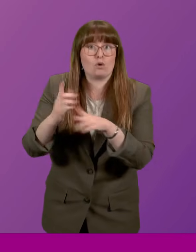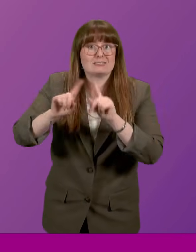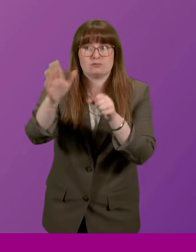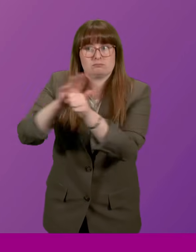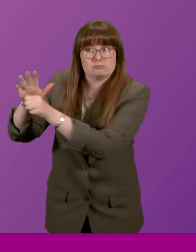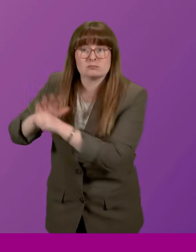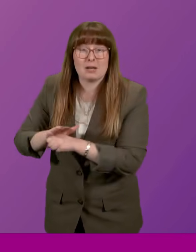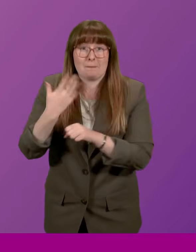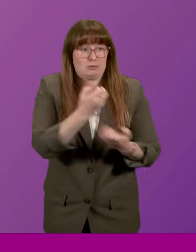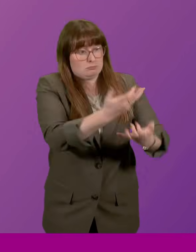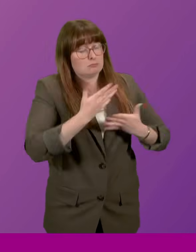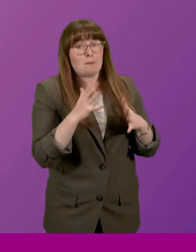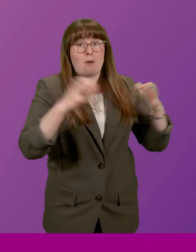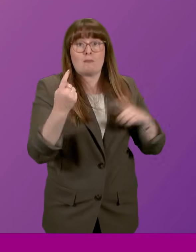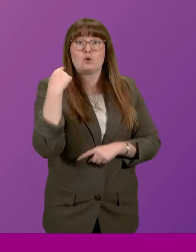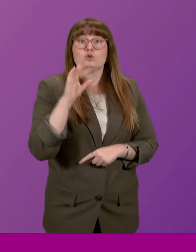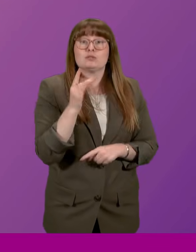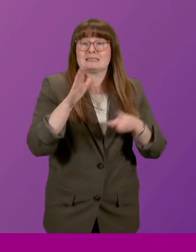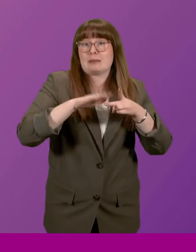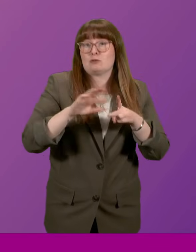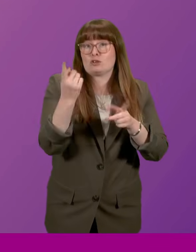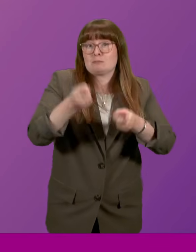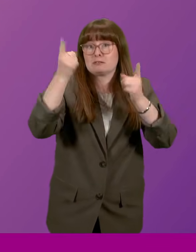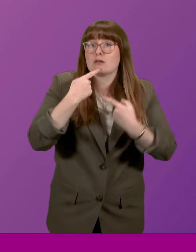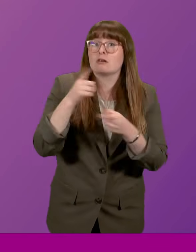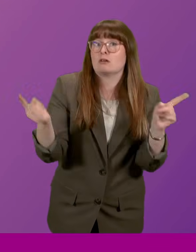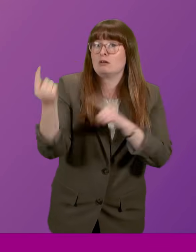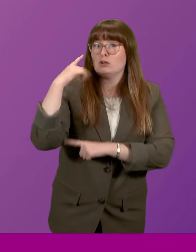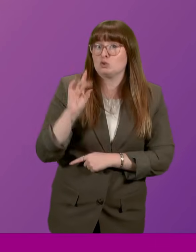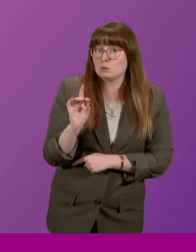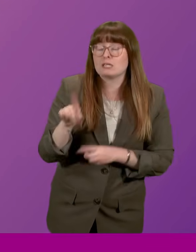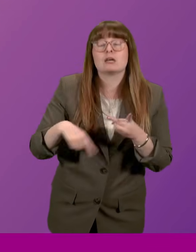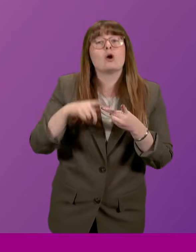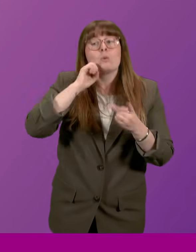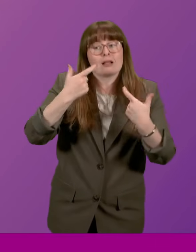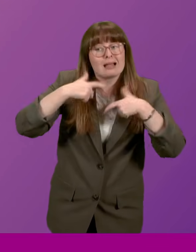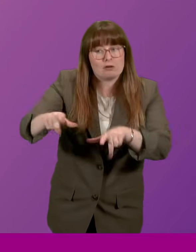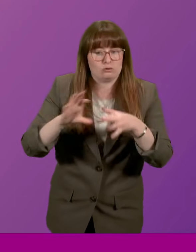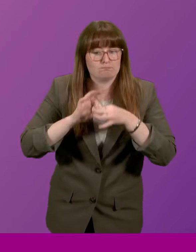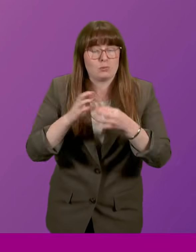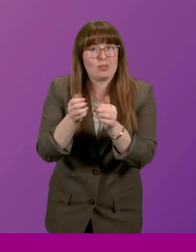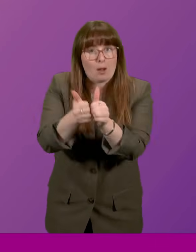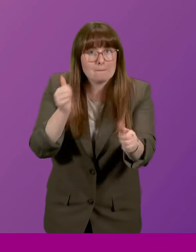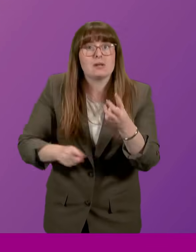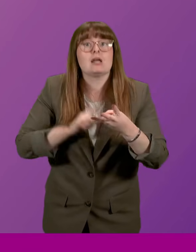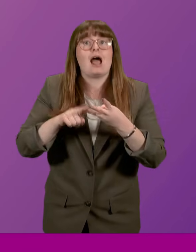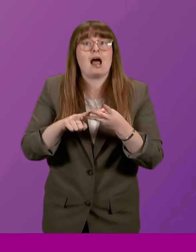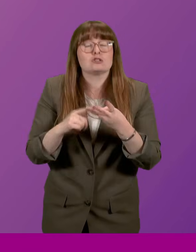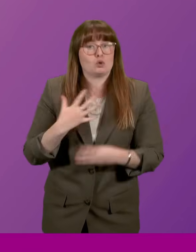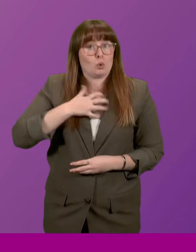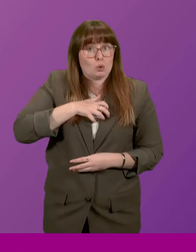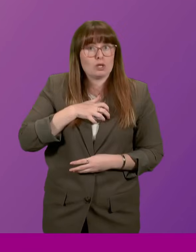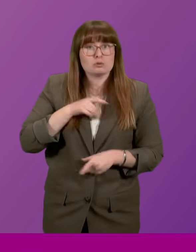with Parliament on Tuesday by the Deputy First Minister. And we will continue our engagement with the company and with the trade unions to